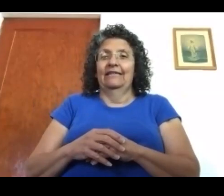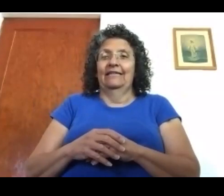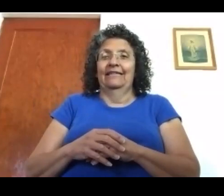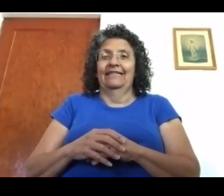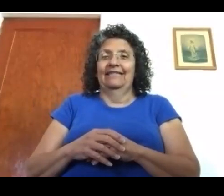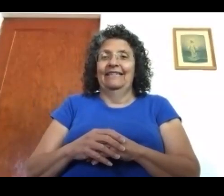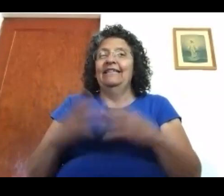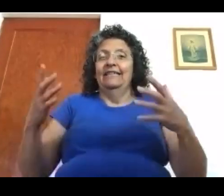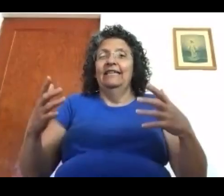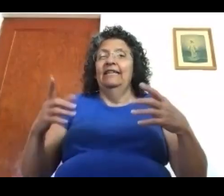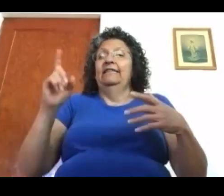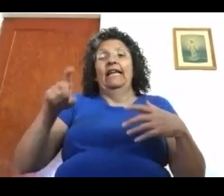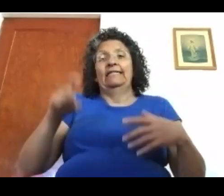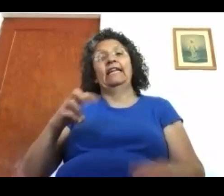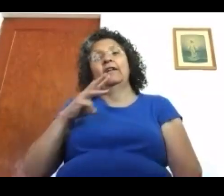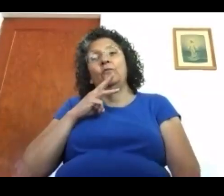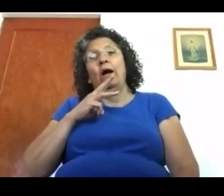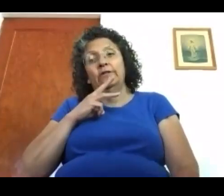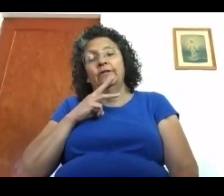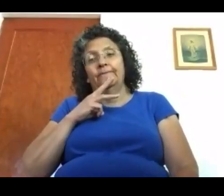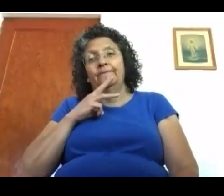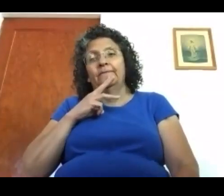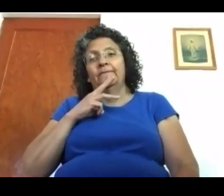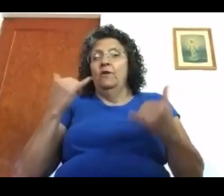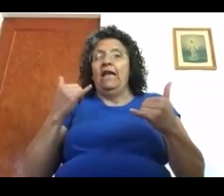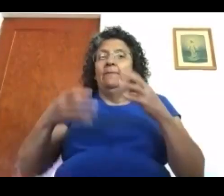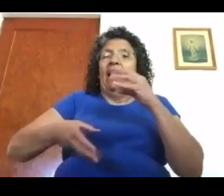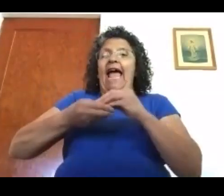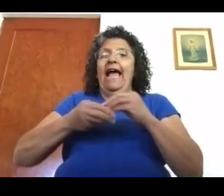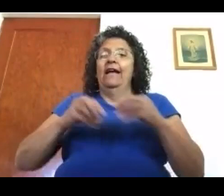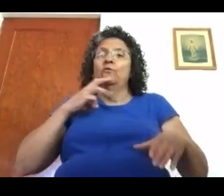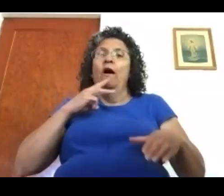They need a drink of water. So I'm going to pour some water in.